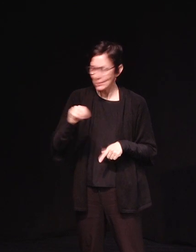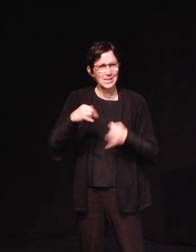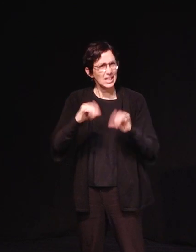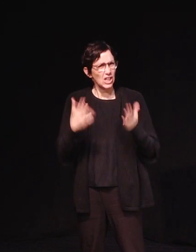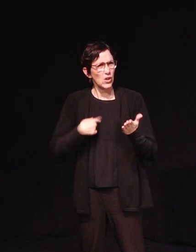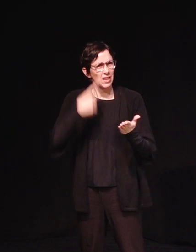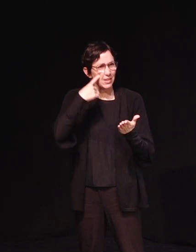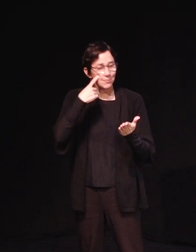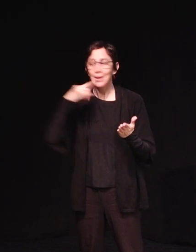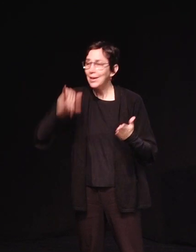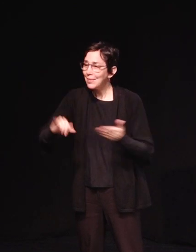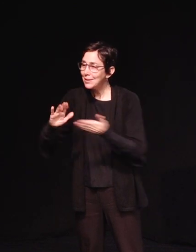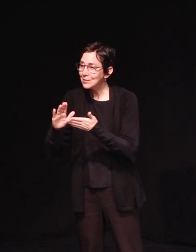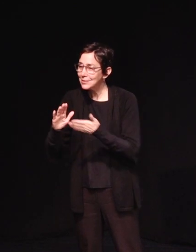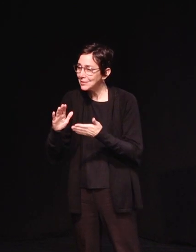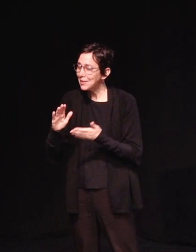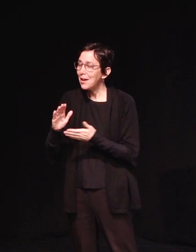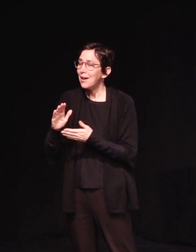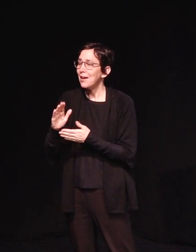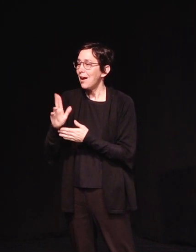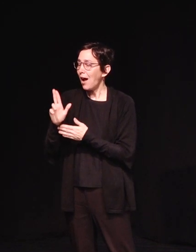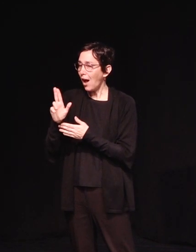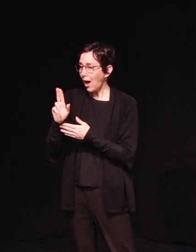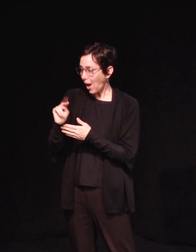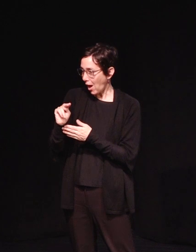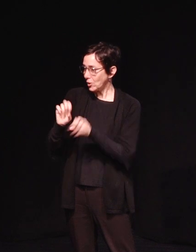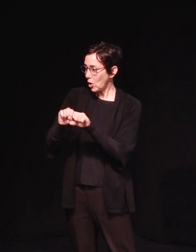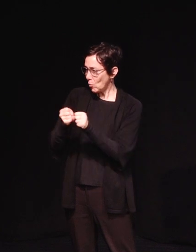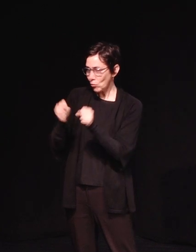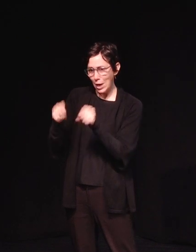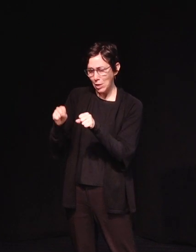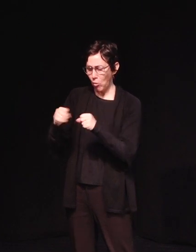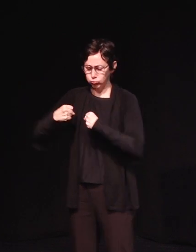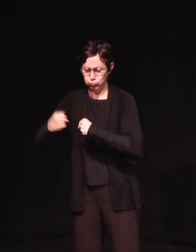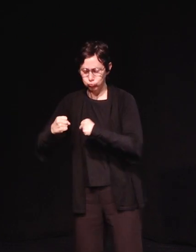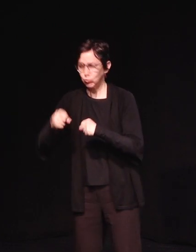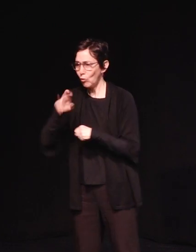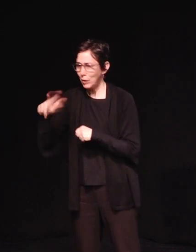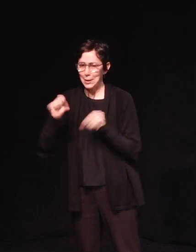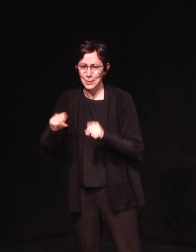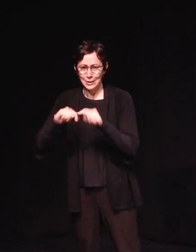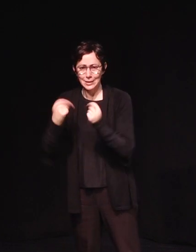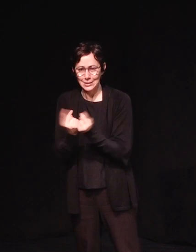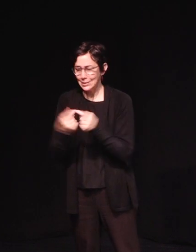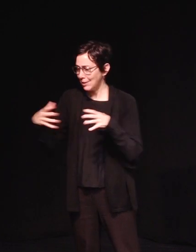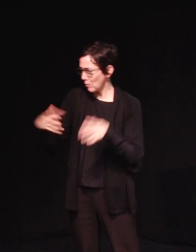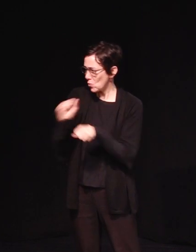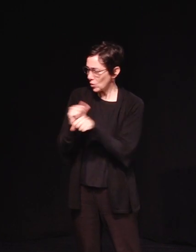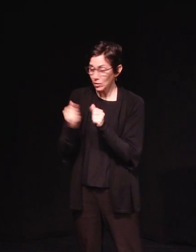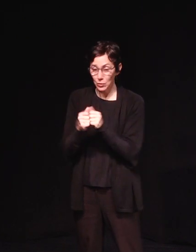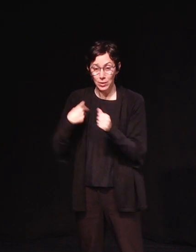Unbreakable, that song has been in my head. The Unbreakable Real Abilities team, many of them who work with us